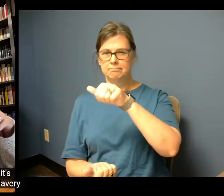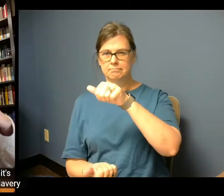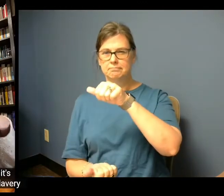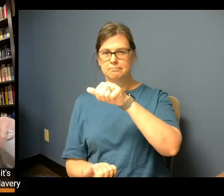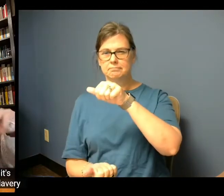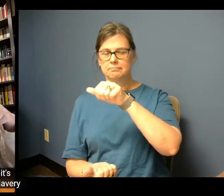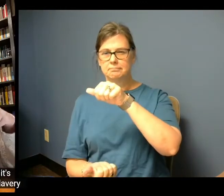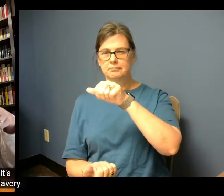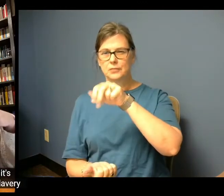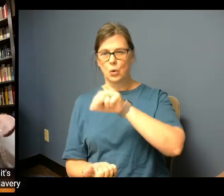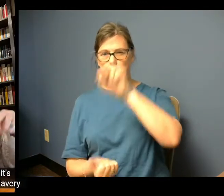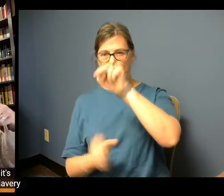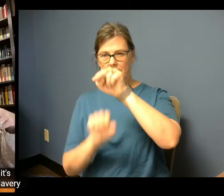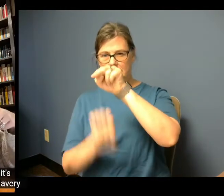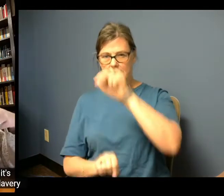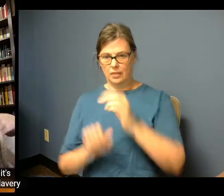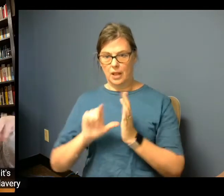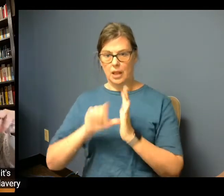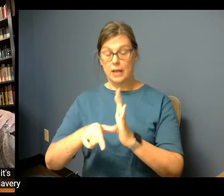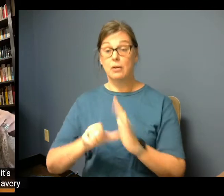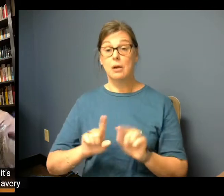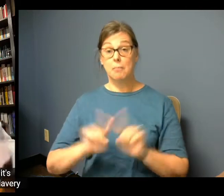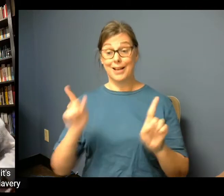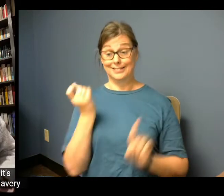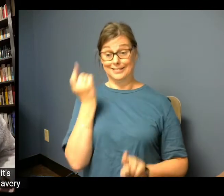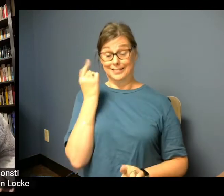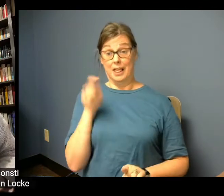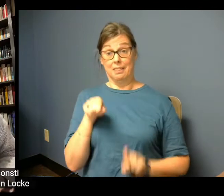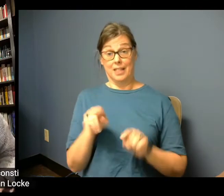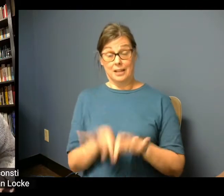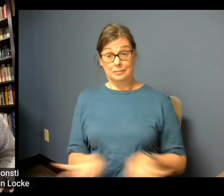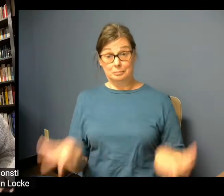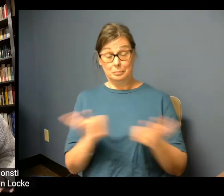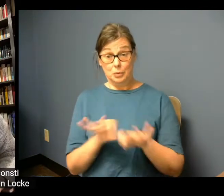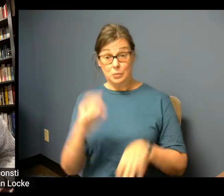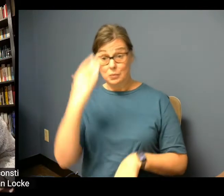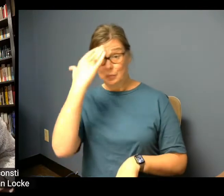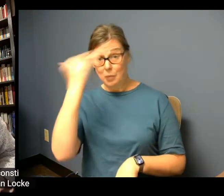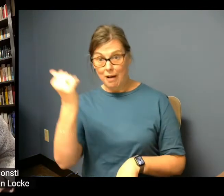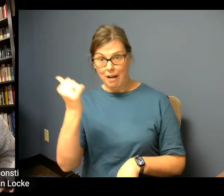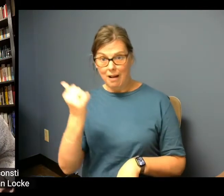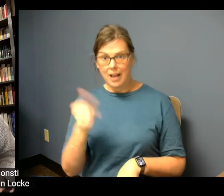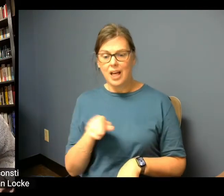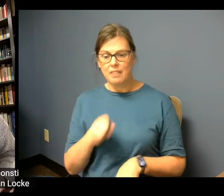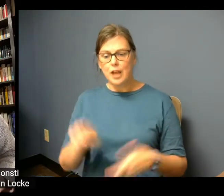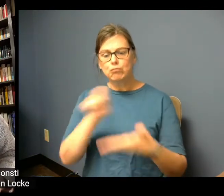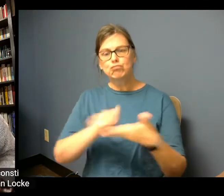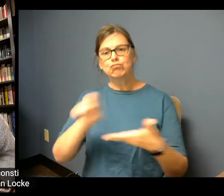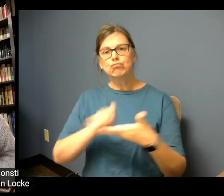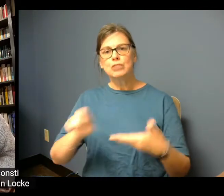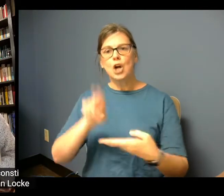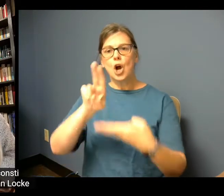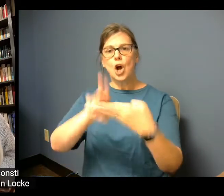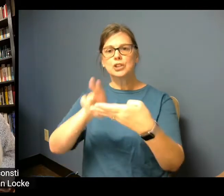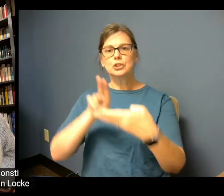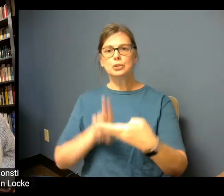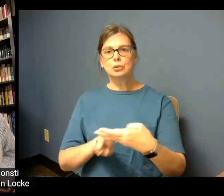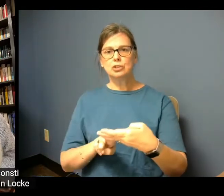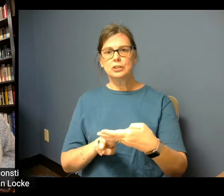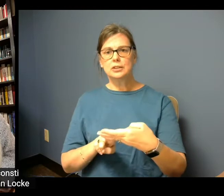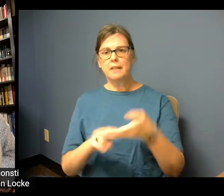that incorporates, when it's created, it incorporates slavery within its constitution. And that constitution